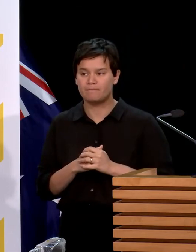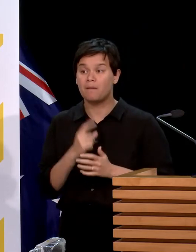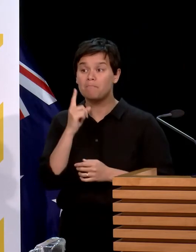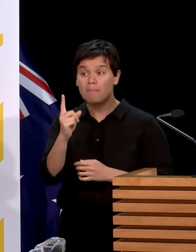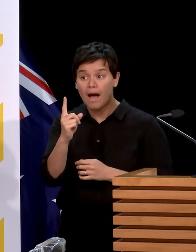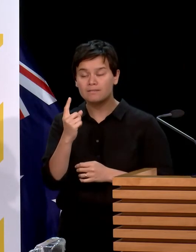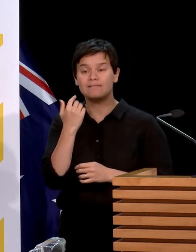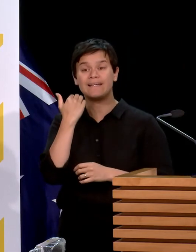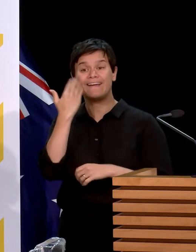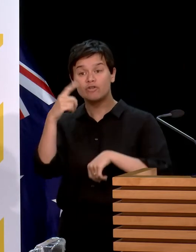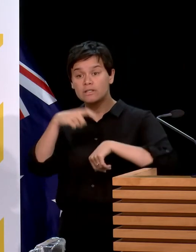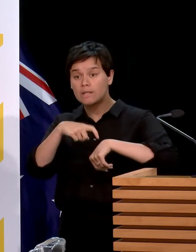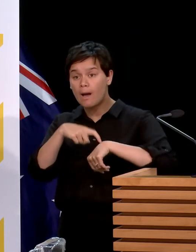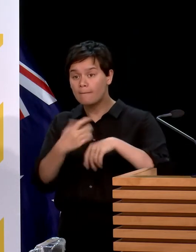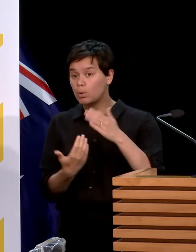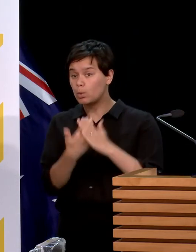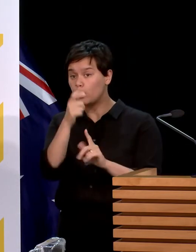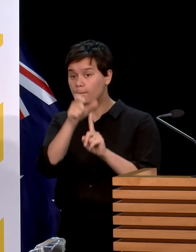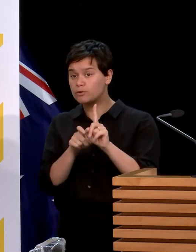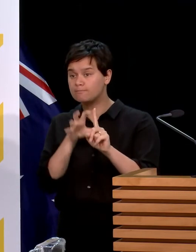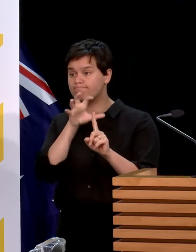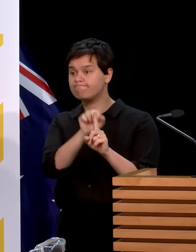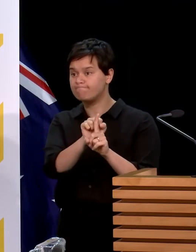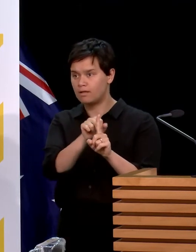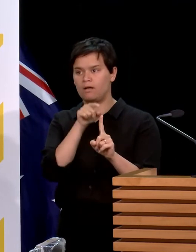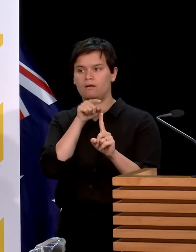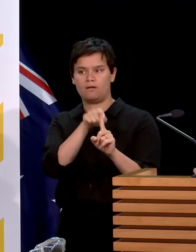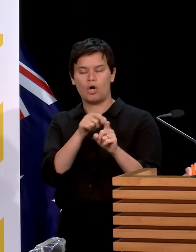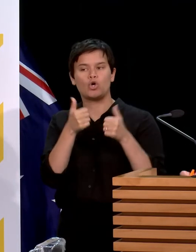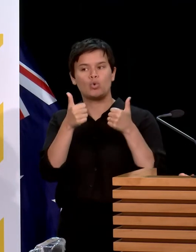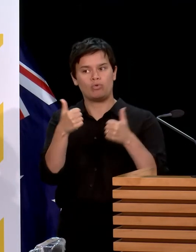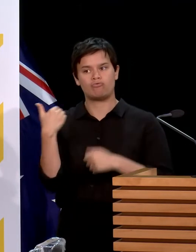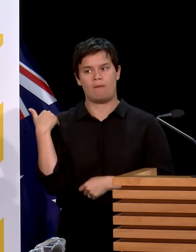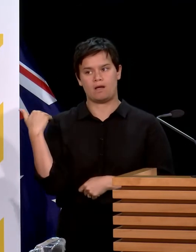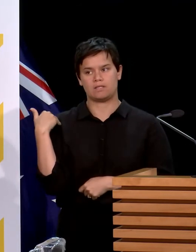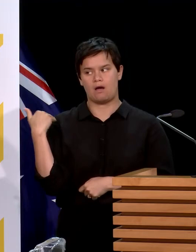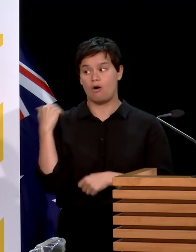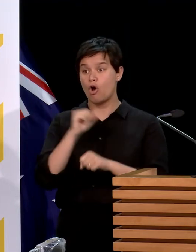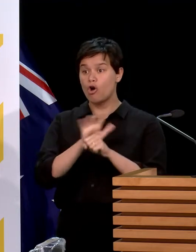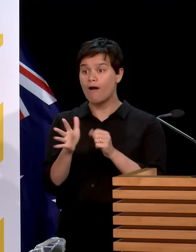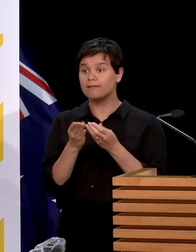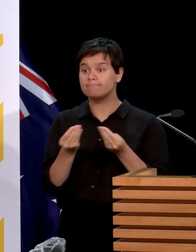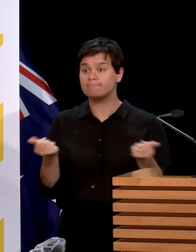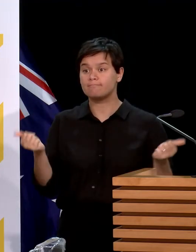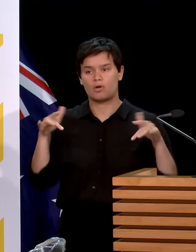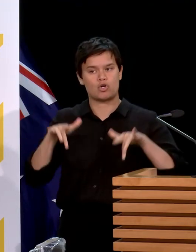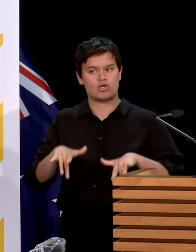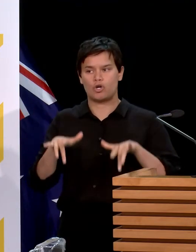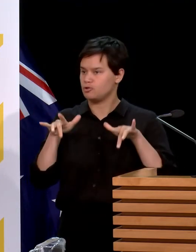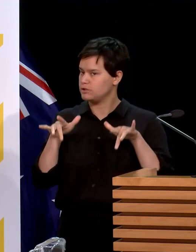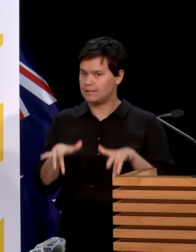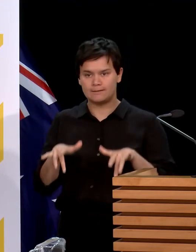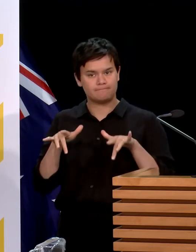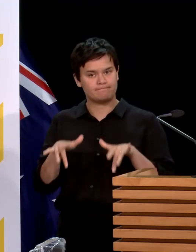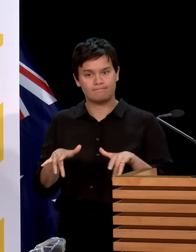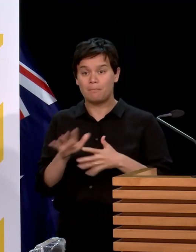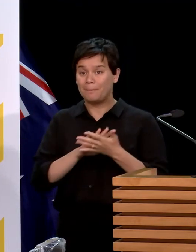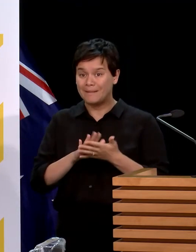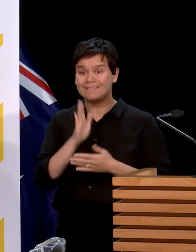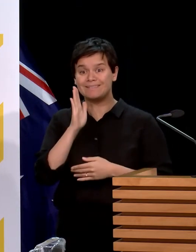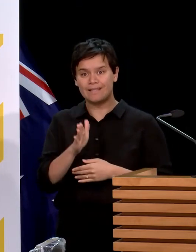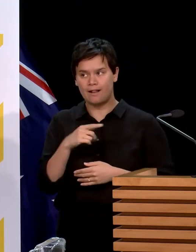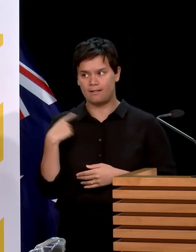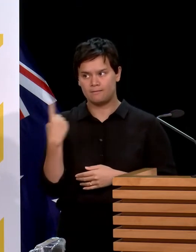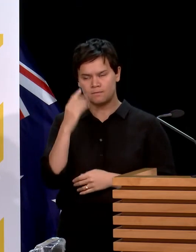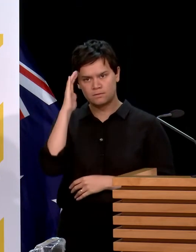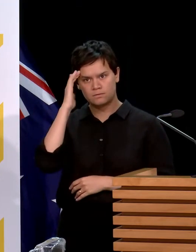a positive reminder to us all that COVID-19 is still with us. We still need to remain vigilant. So